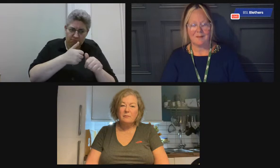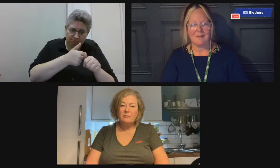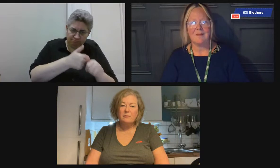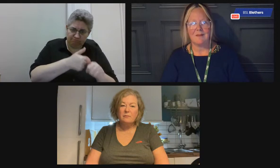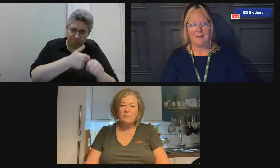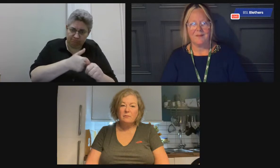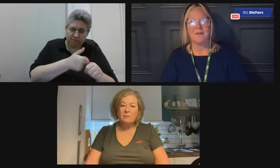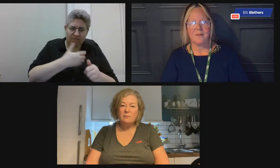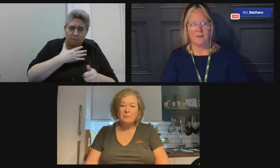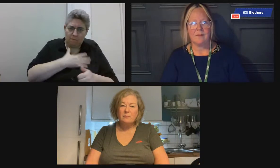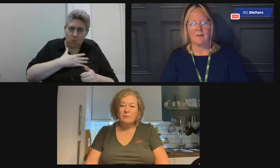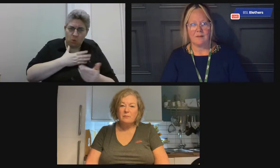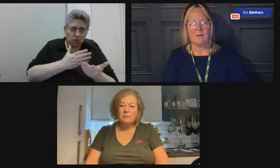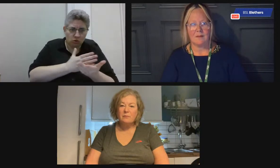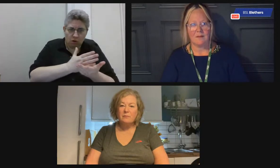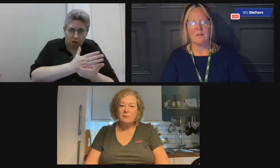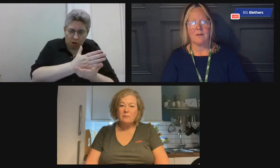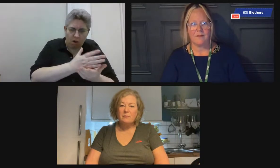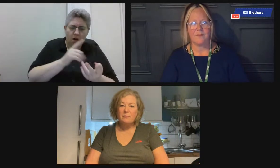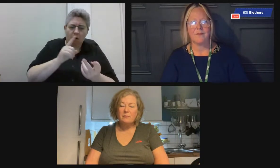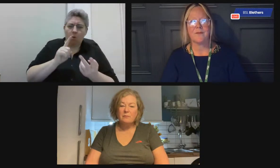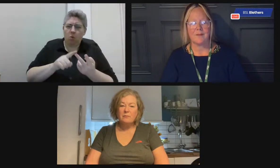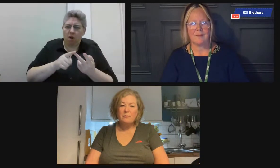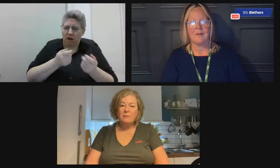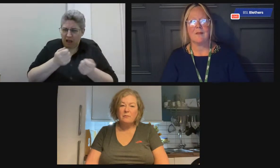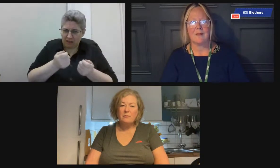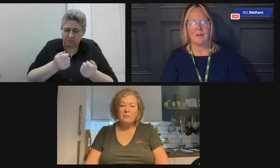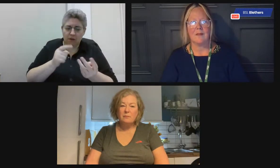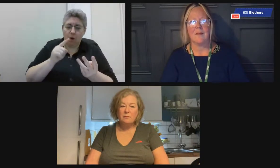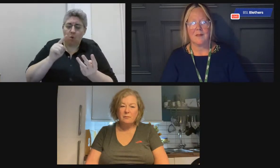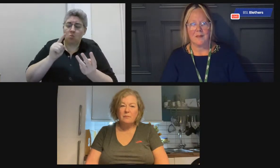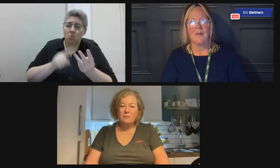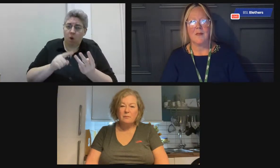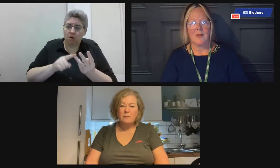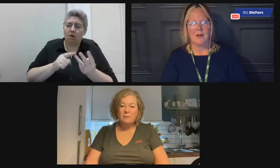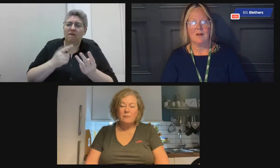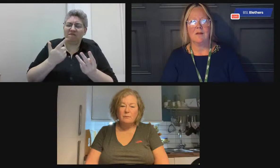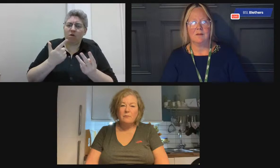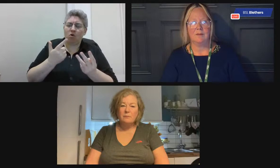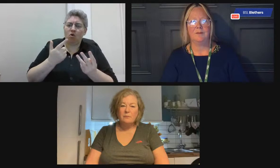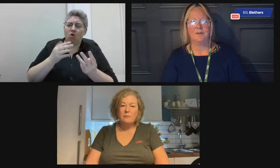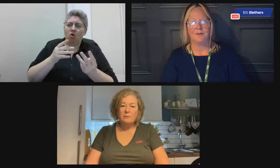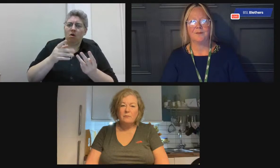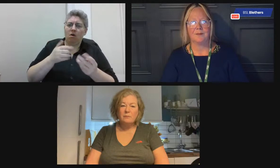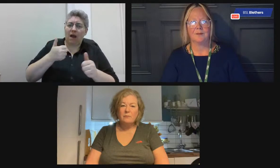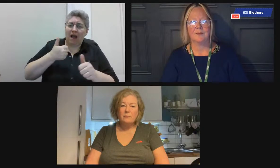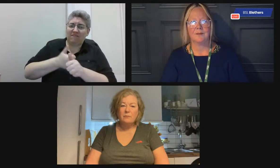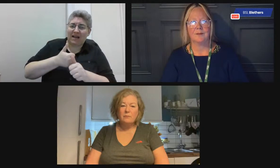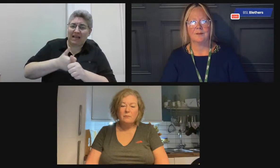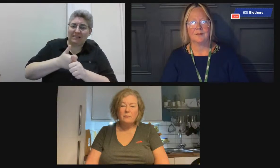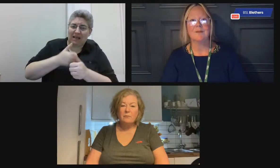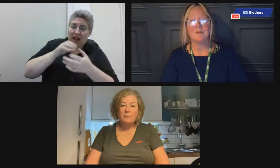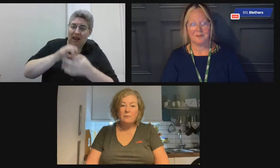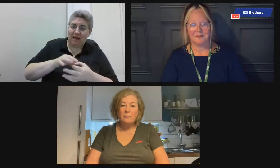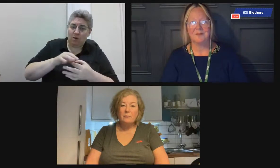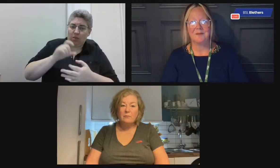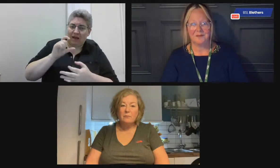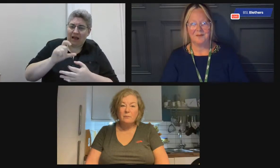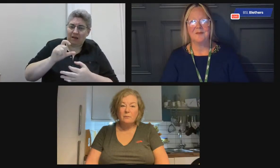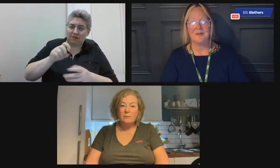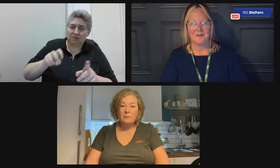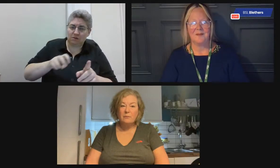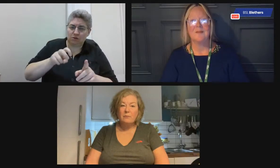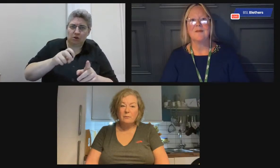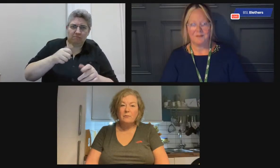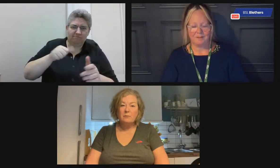got yourself, your team, so there's a befriender with all the emotional support. You've got that resource there as well, and